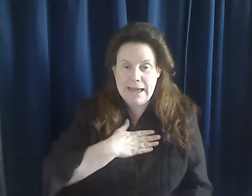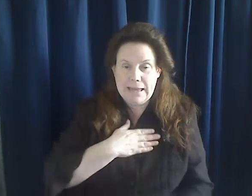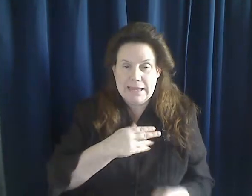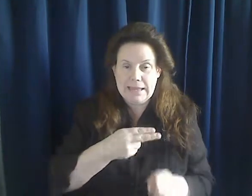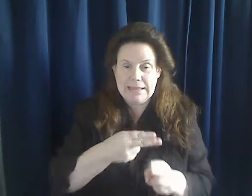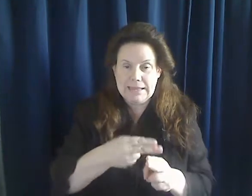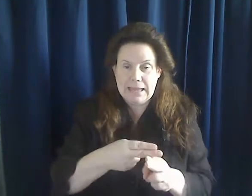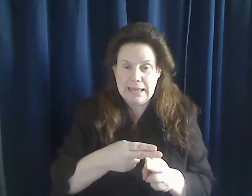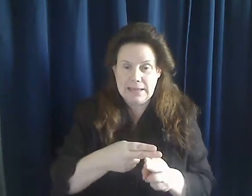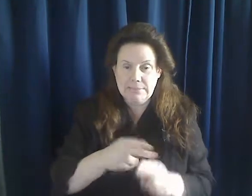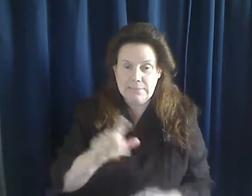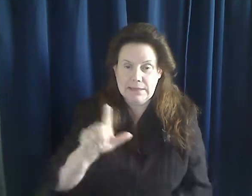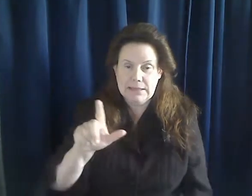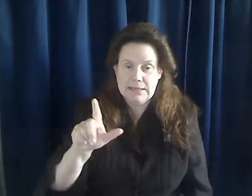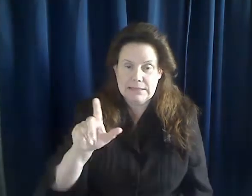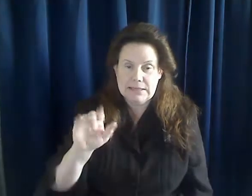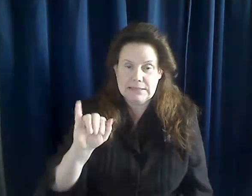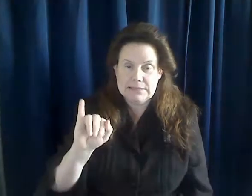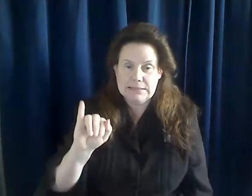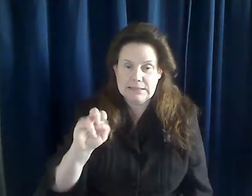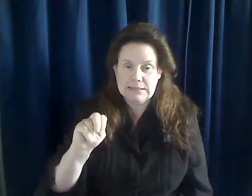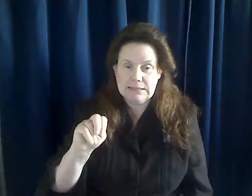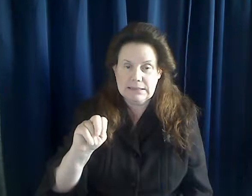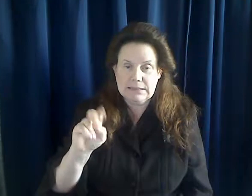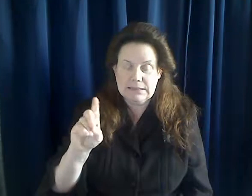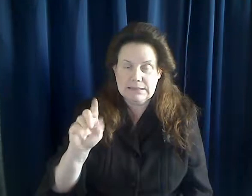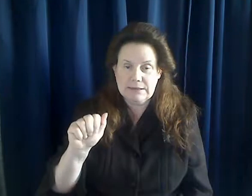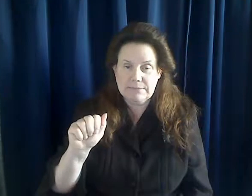My name is Linda.